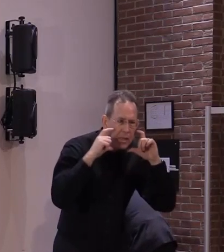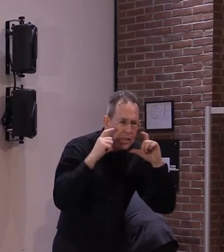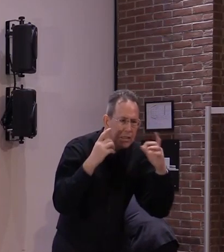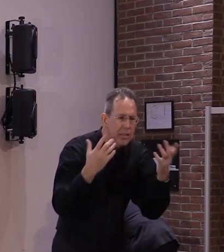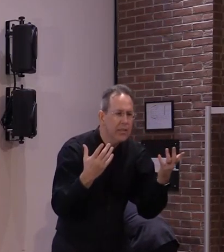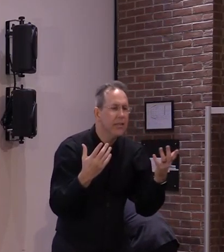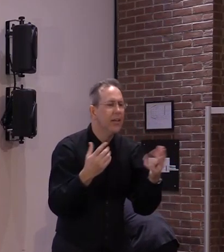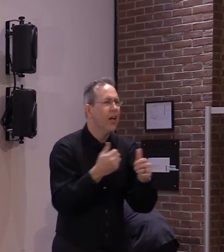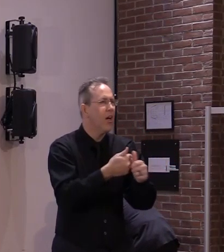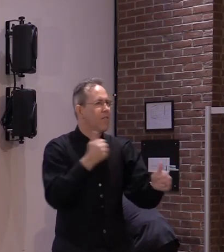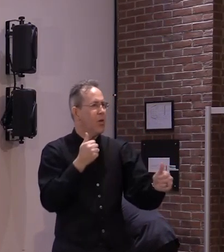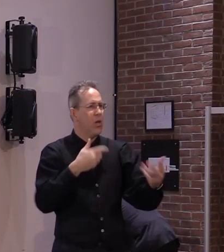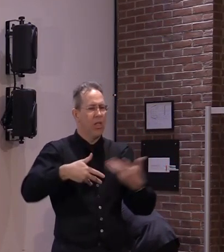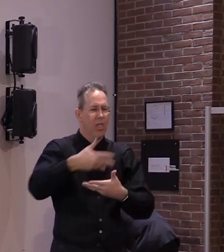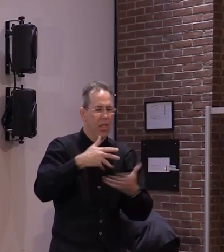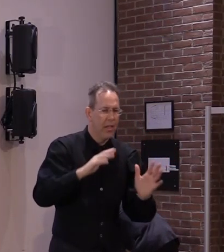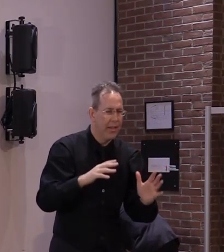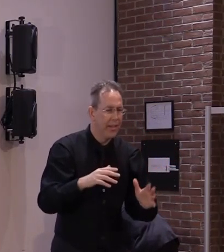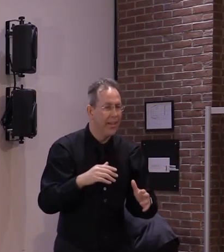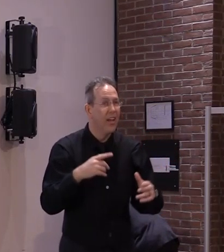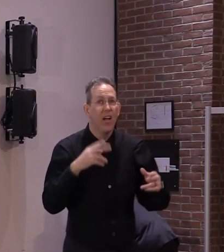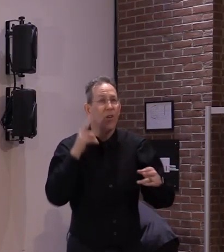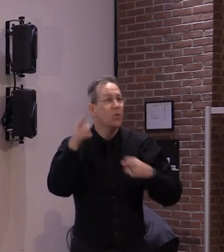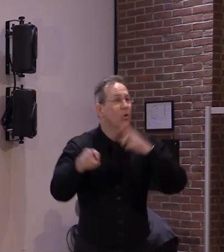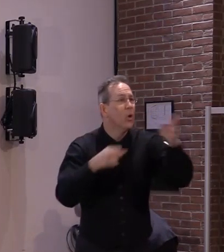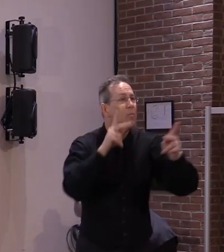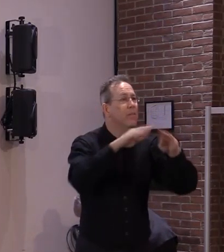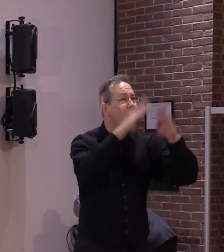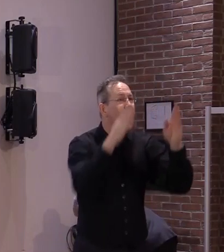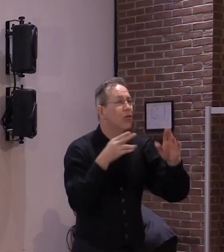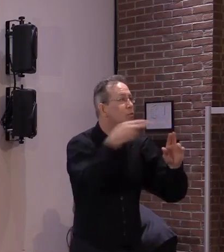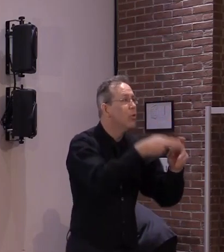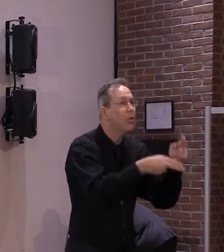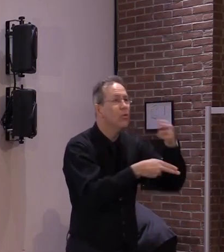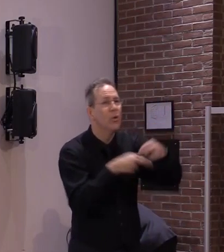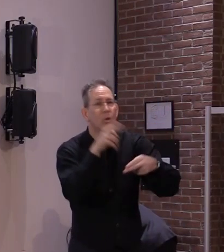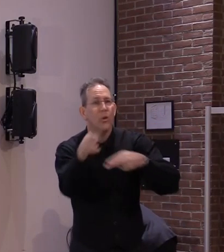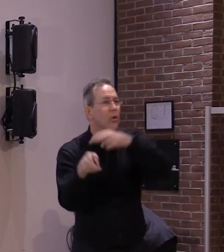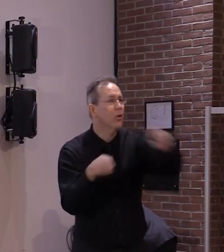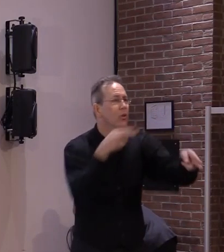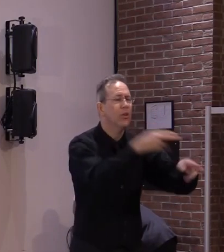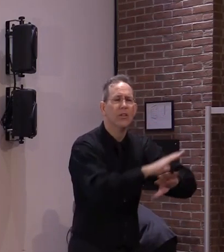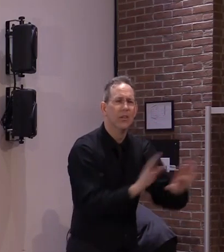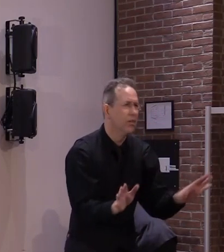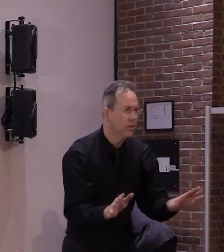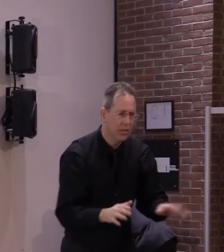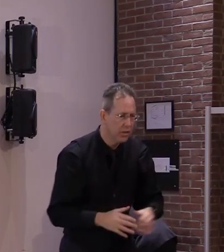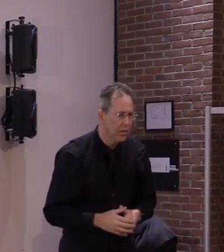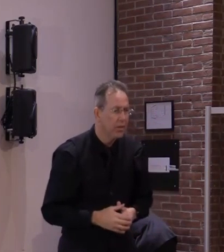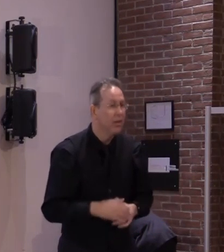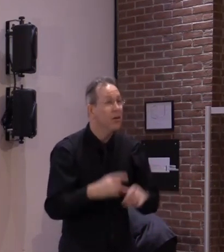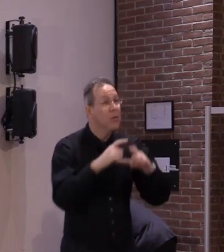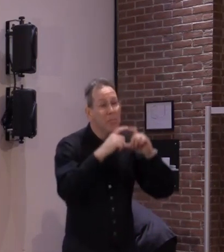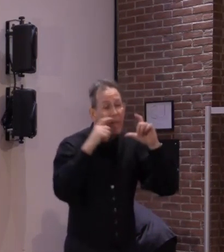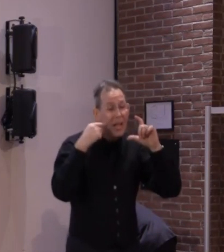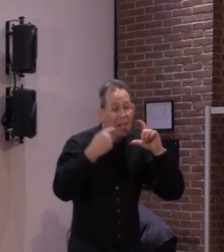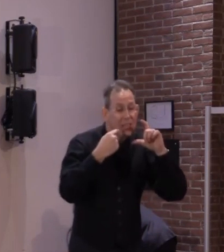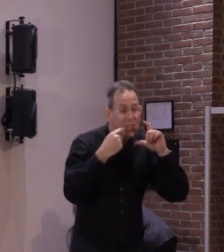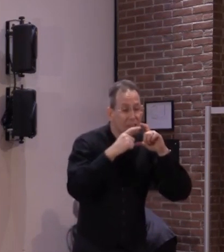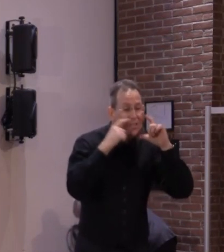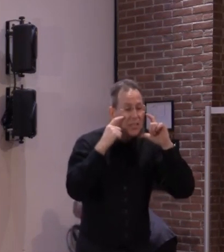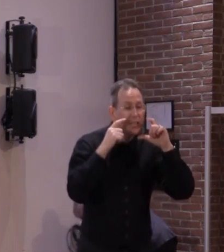and masking, even double masking or not in tuck masking, as there will be less chance for air leakage